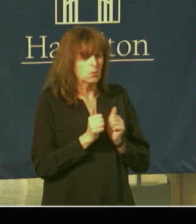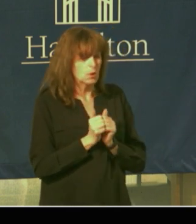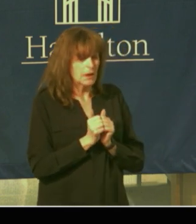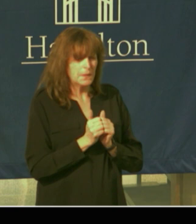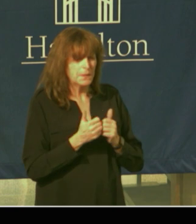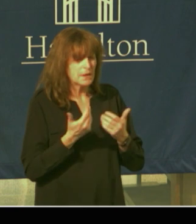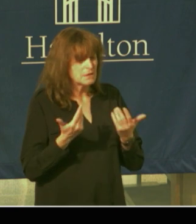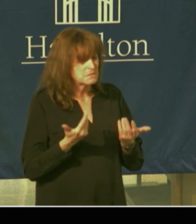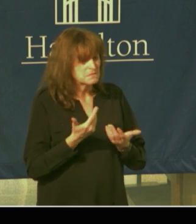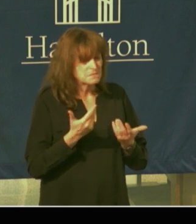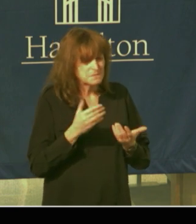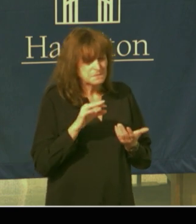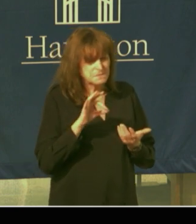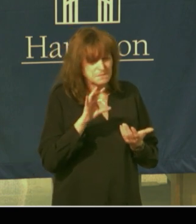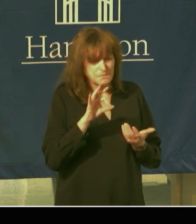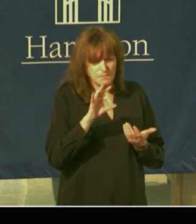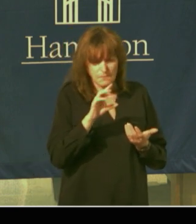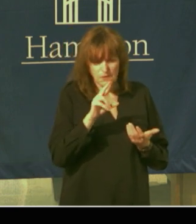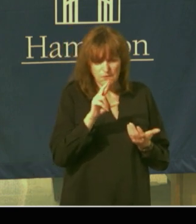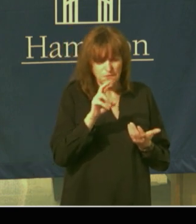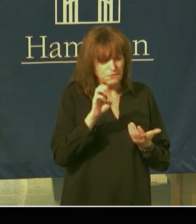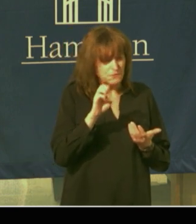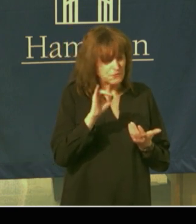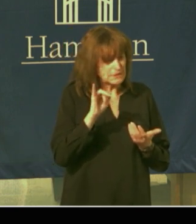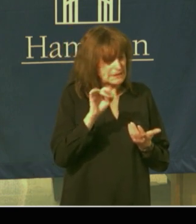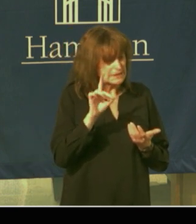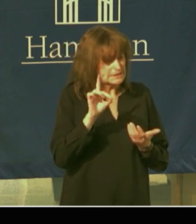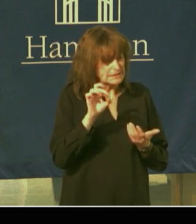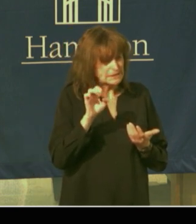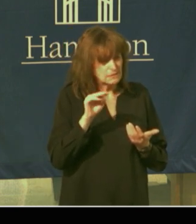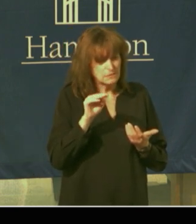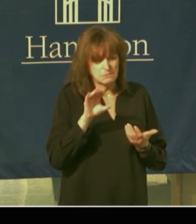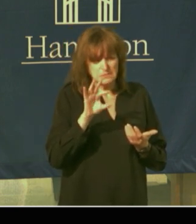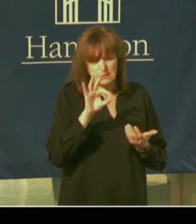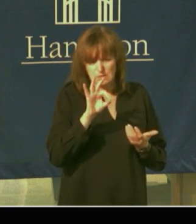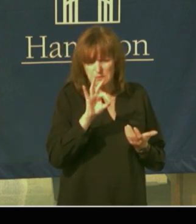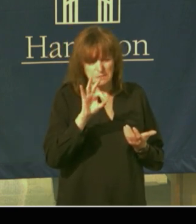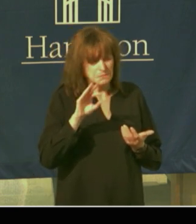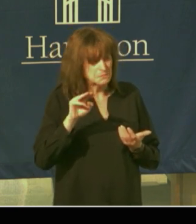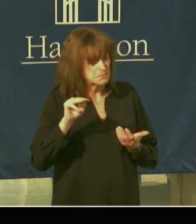Freeland, yesterday, talking about some of the things that they were going to be,